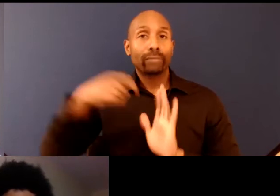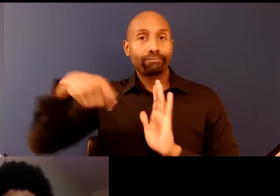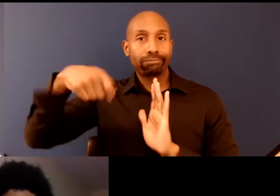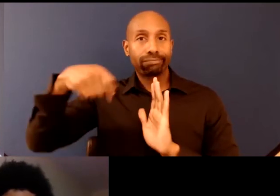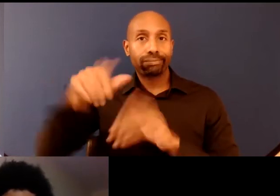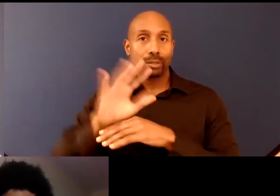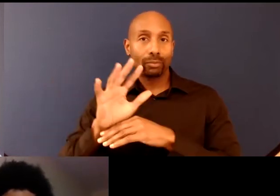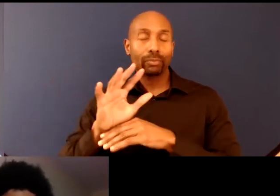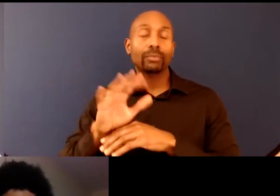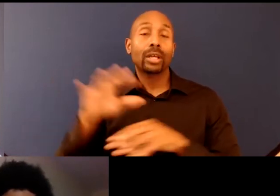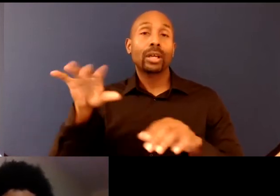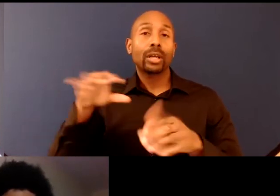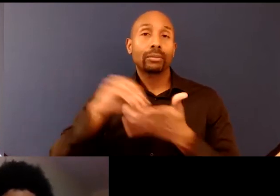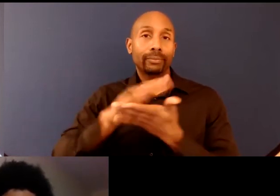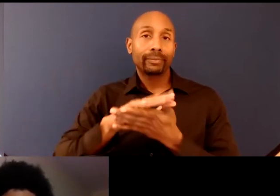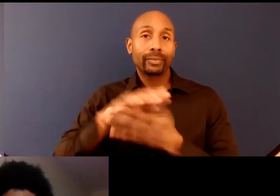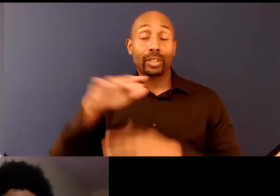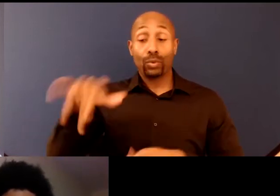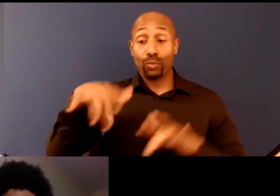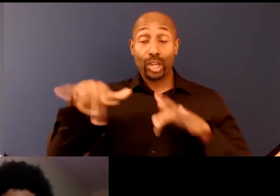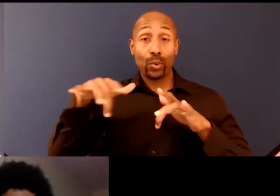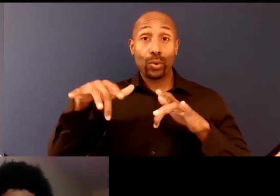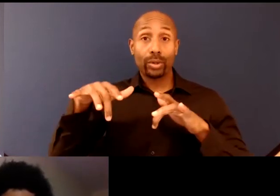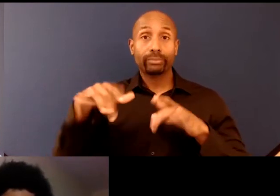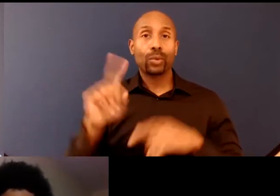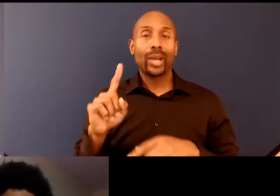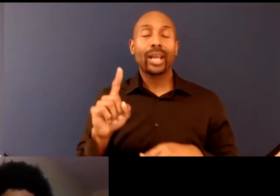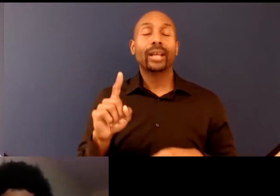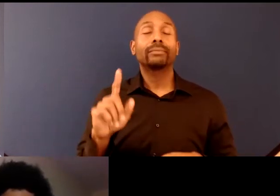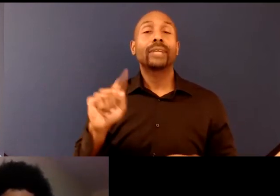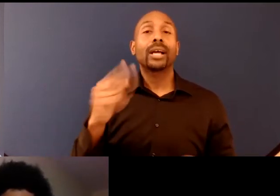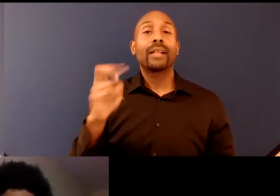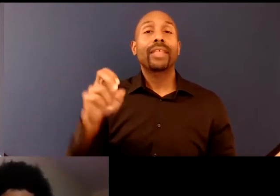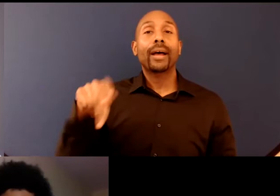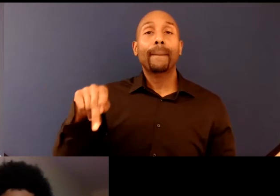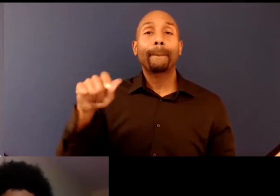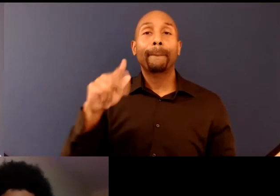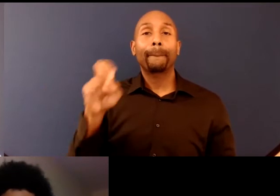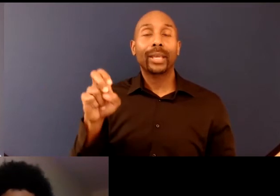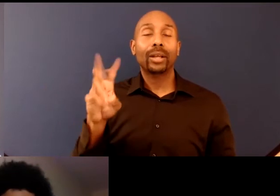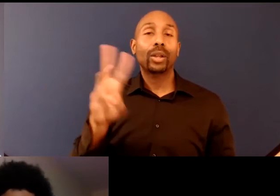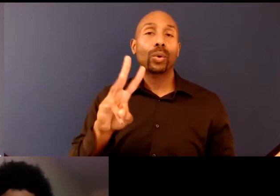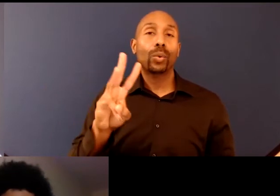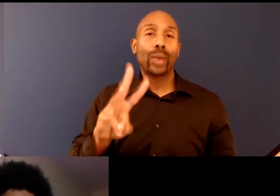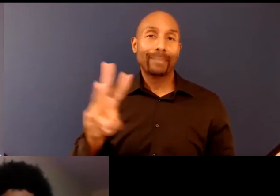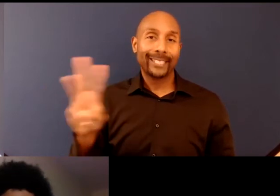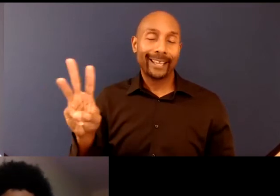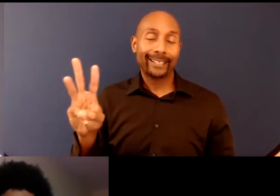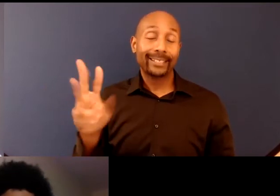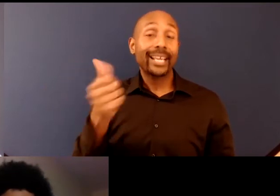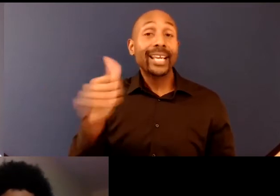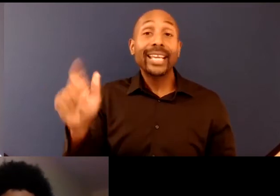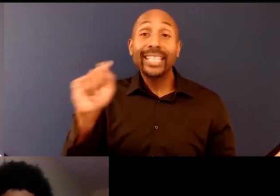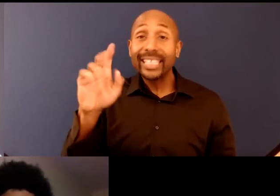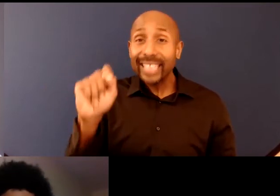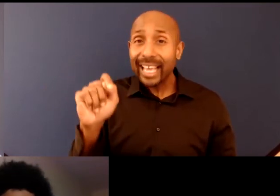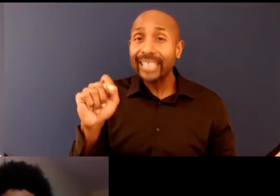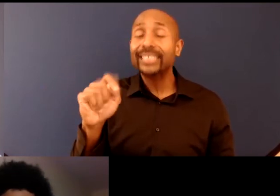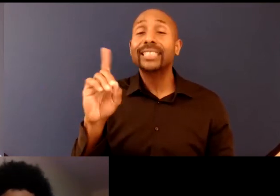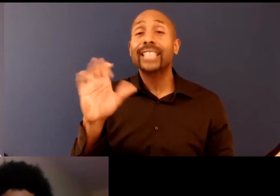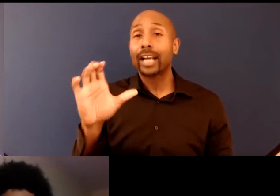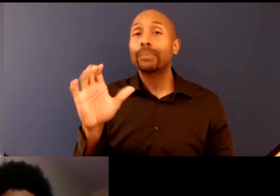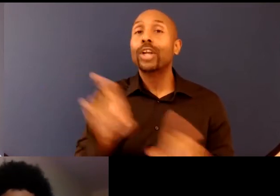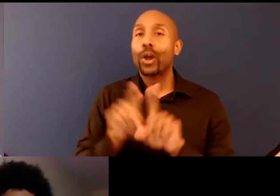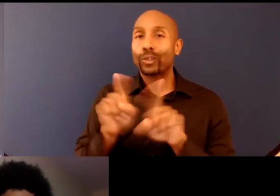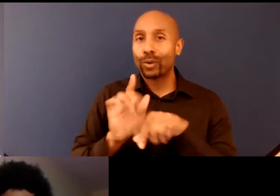on the Peale website, and any sort of information and text document will be available, of the presentation will be available on the